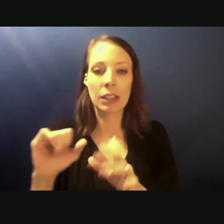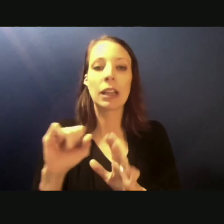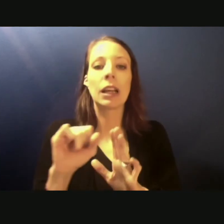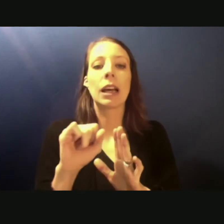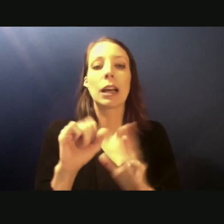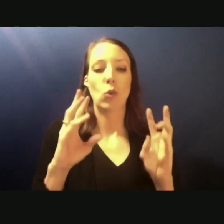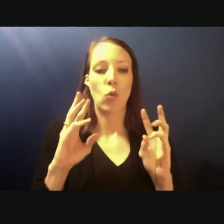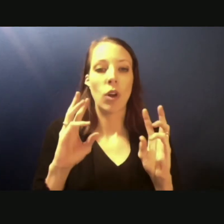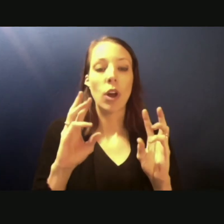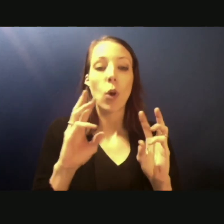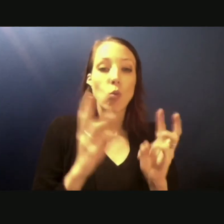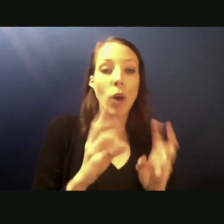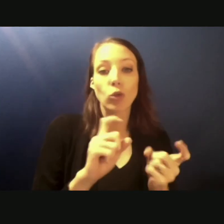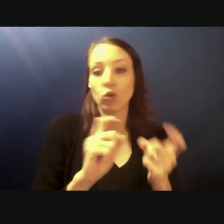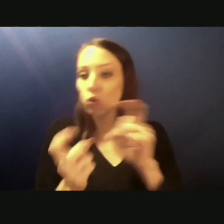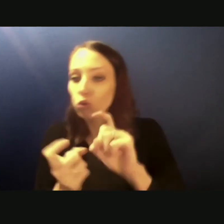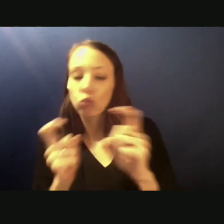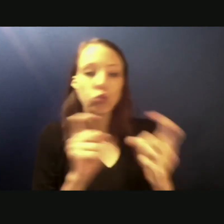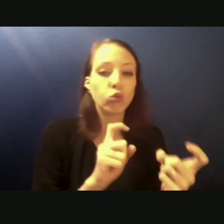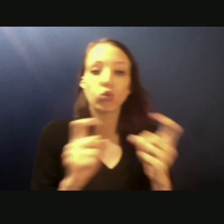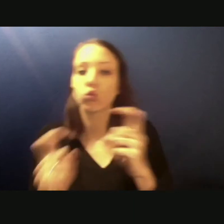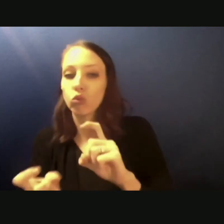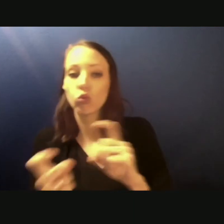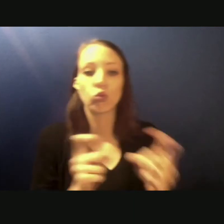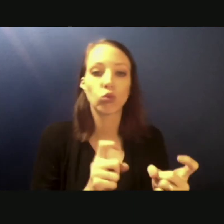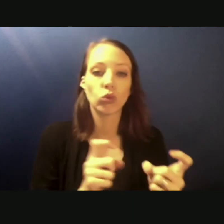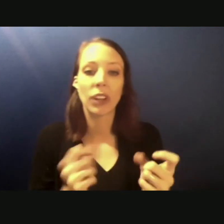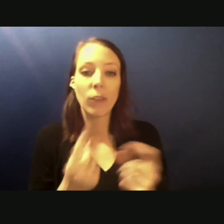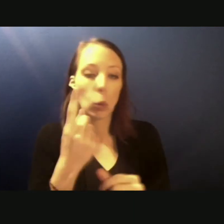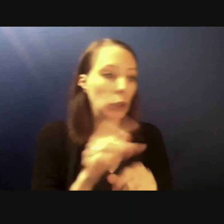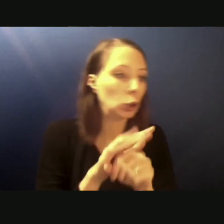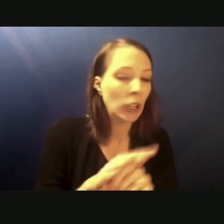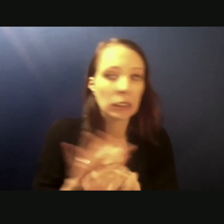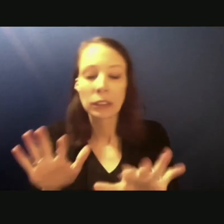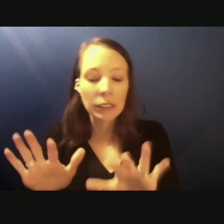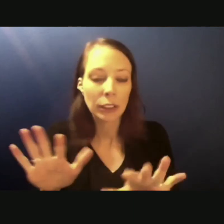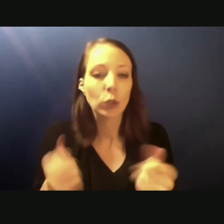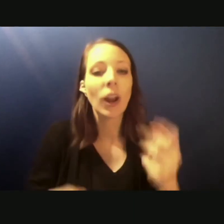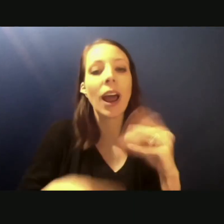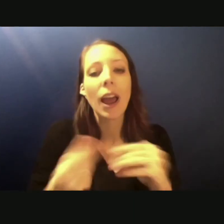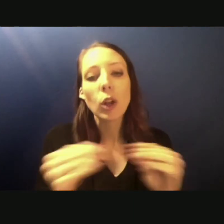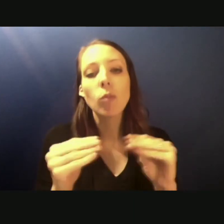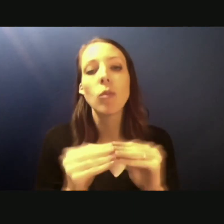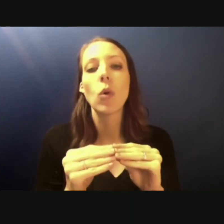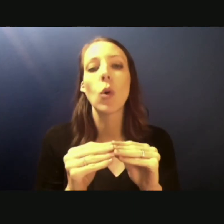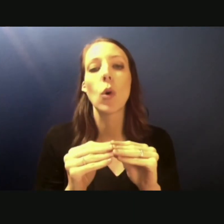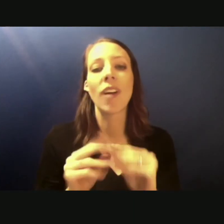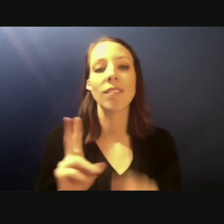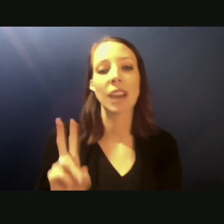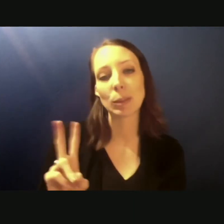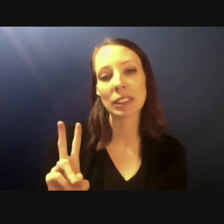changing and, everyone's stressed. So I try and find different ways to add more like vitamins,